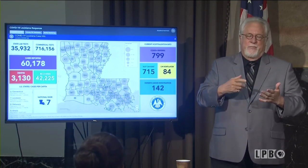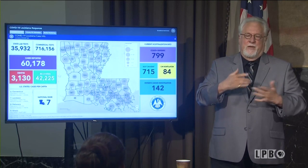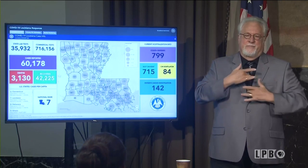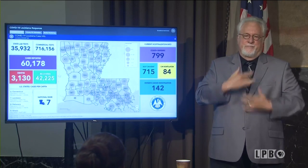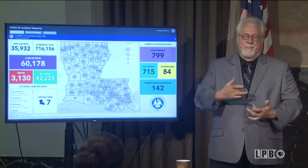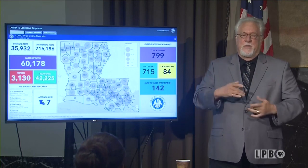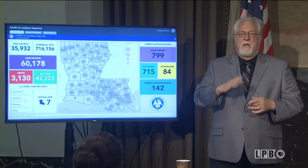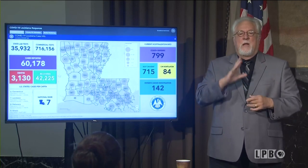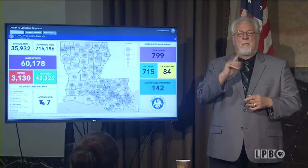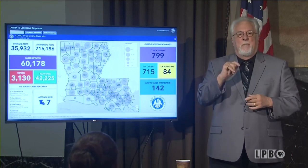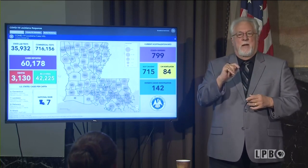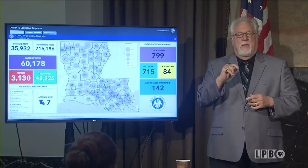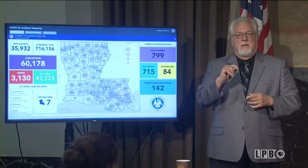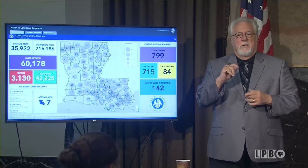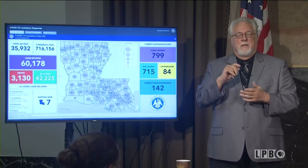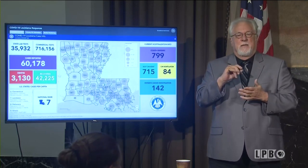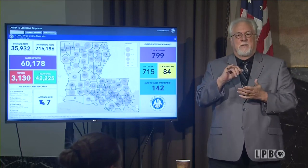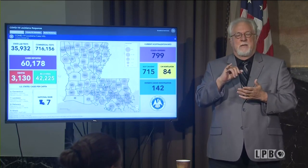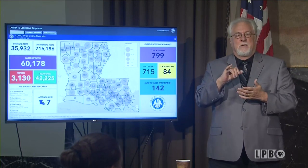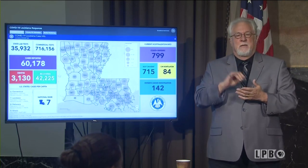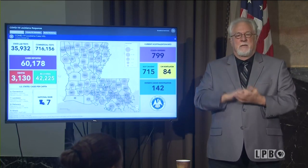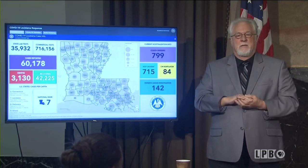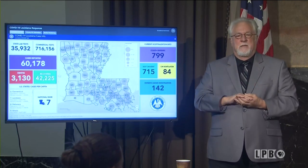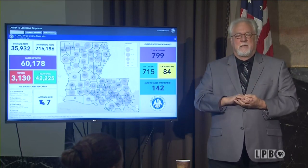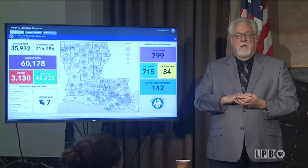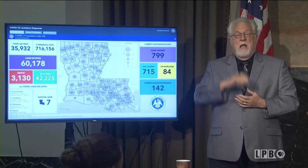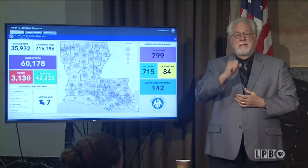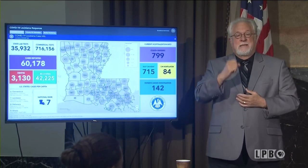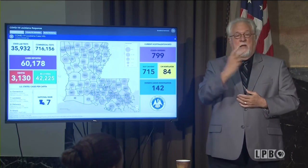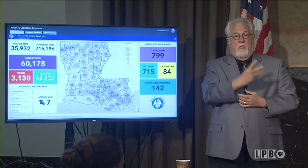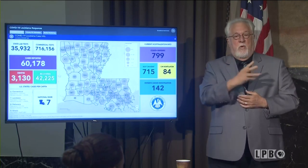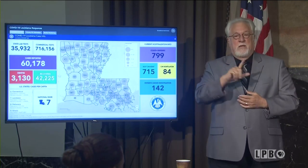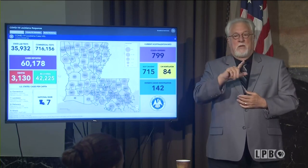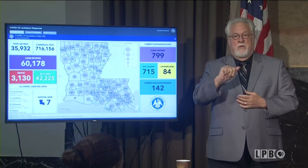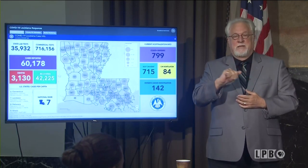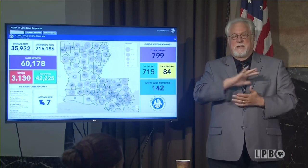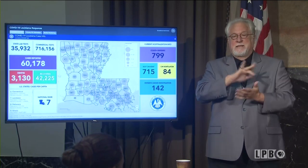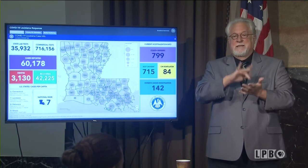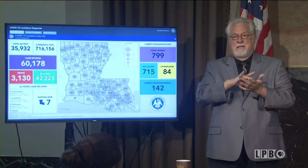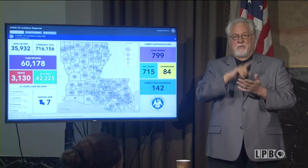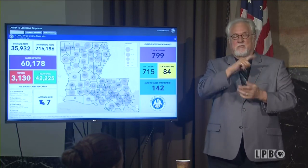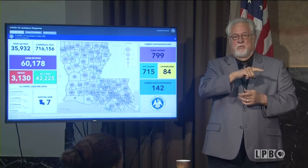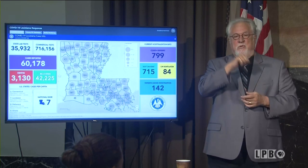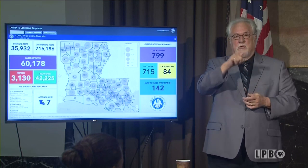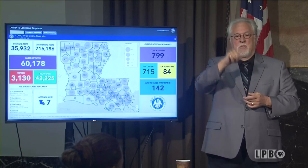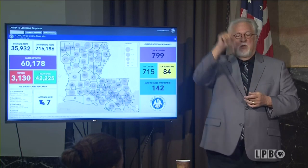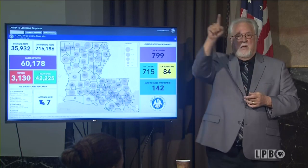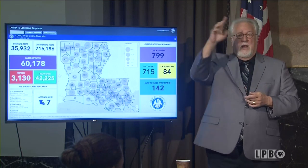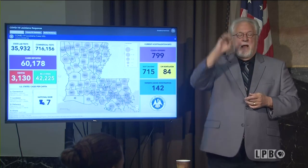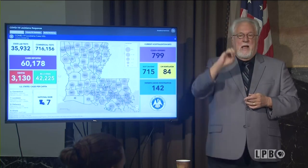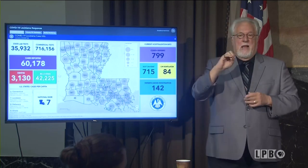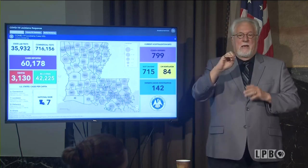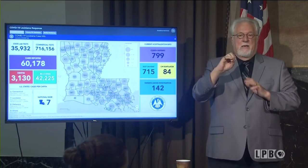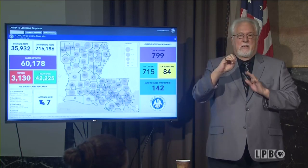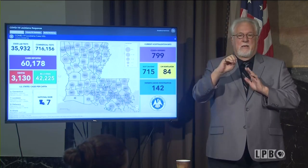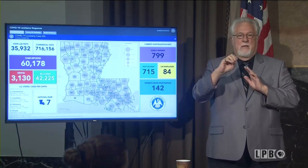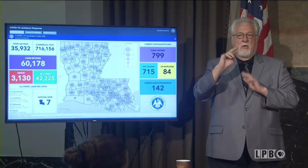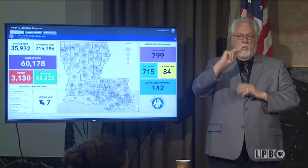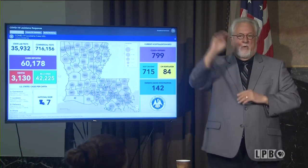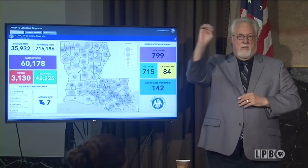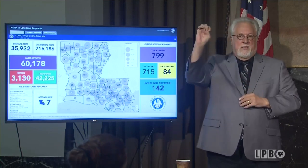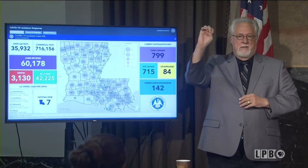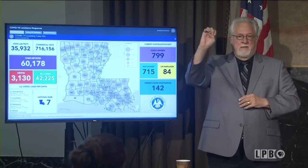trend, but that's in southwest Louisiana, central Louisiana, and up in the